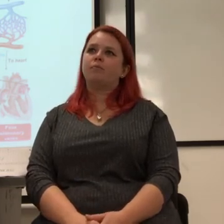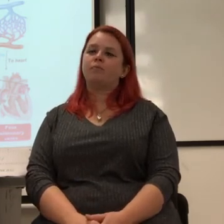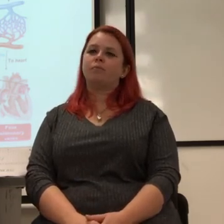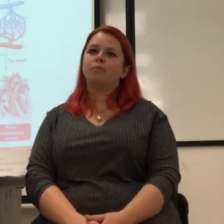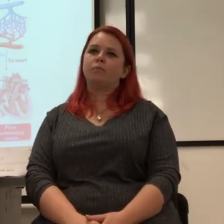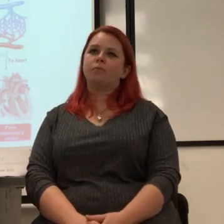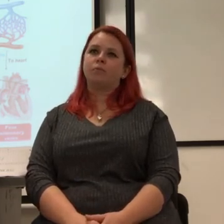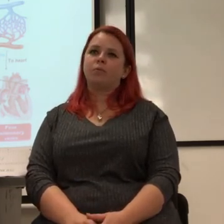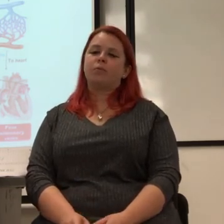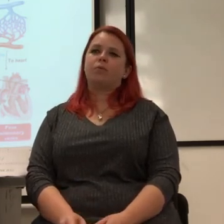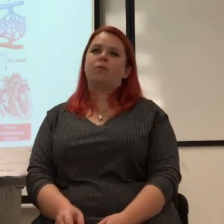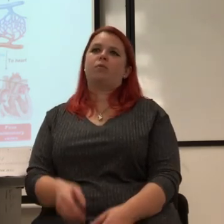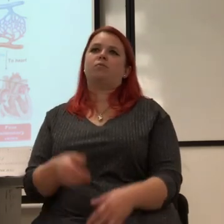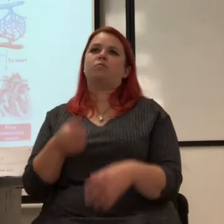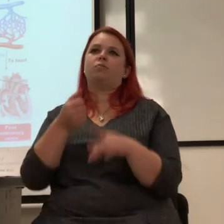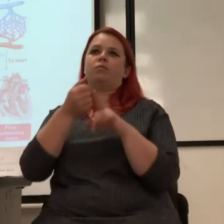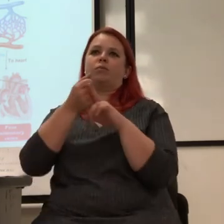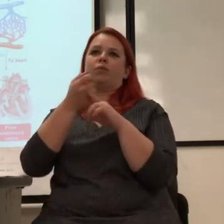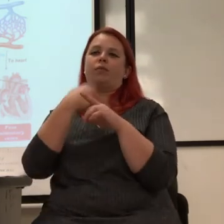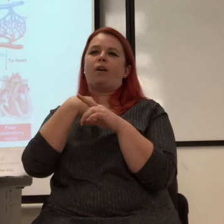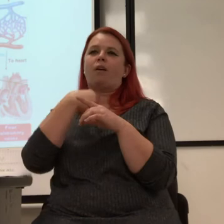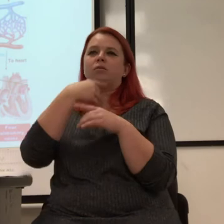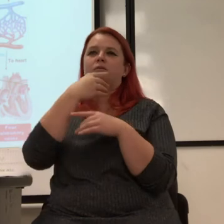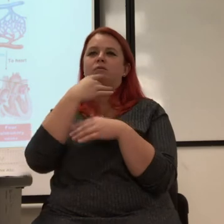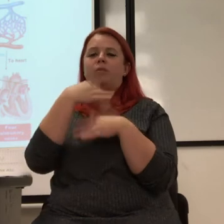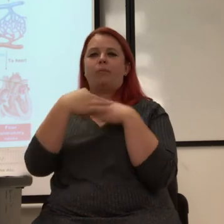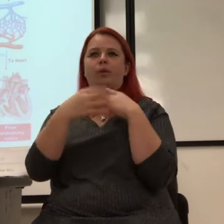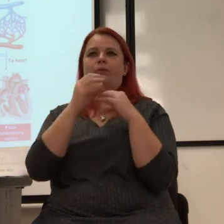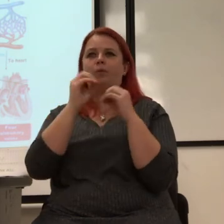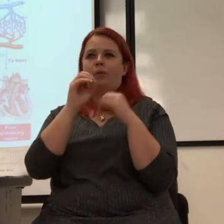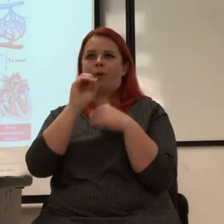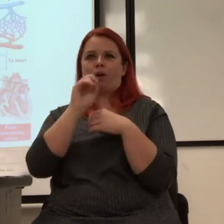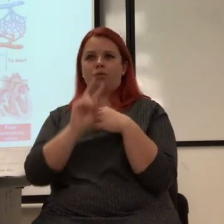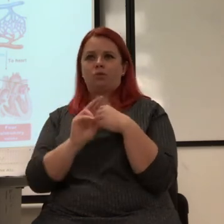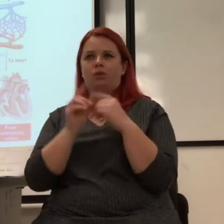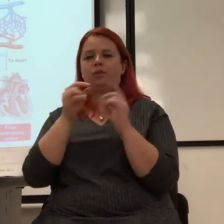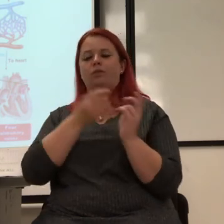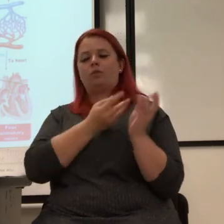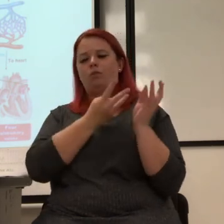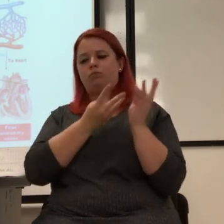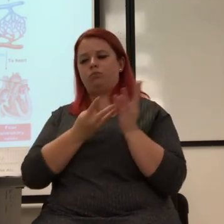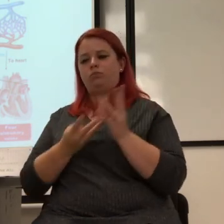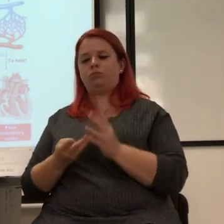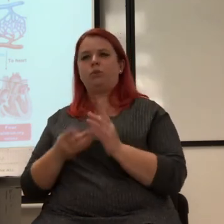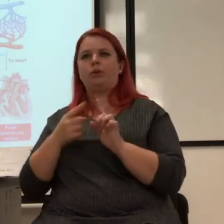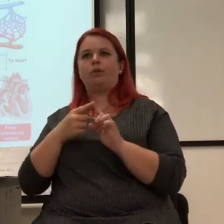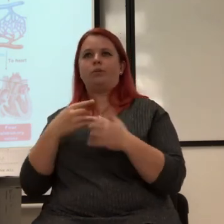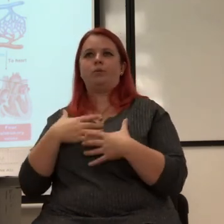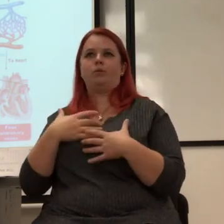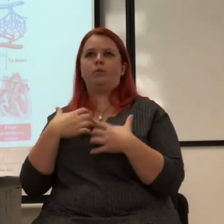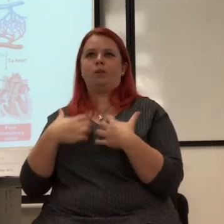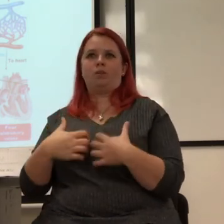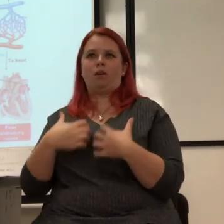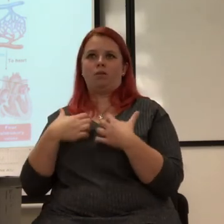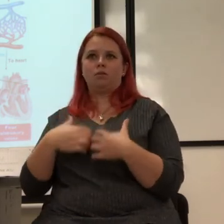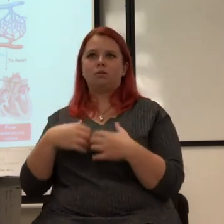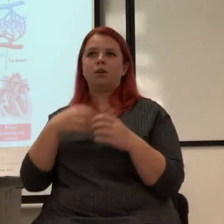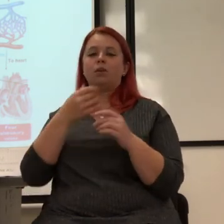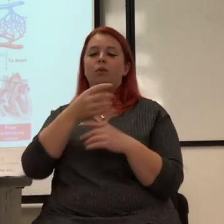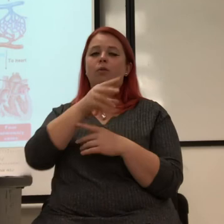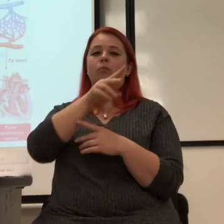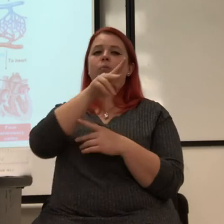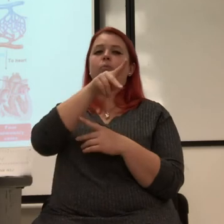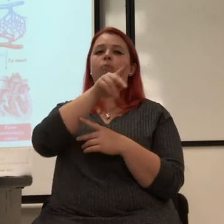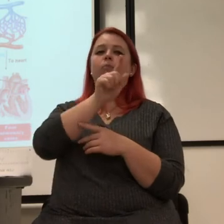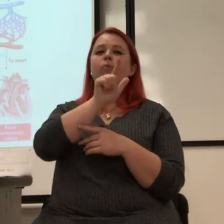It's carrying deoxygenated blood to the lungs. And so you'll go through pulmonary capillaries to oxygenate the